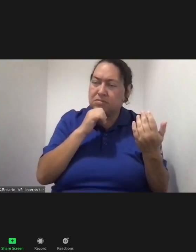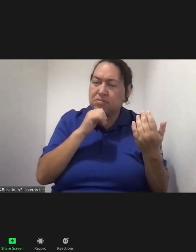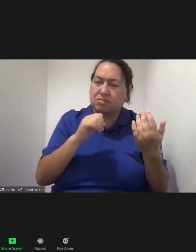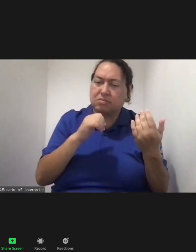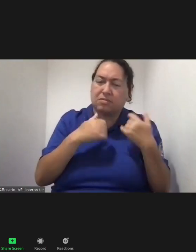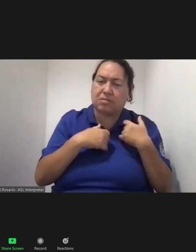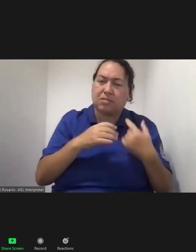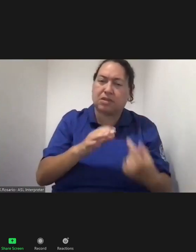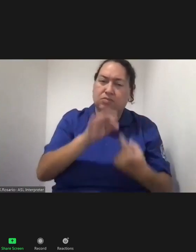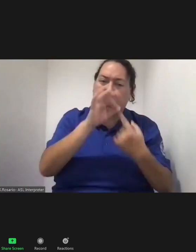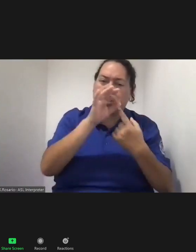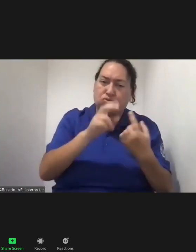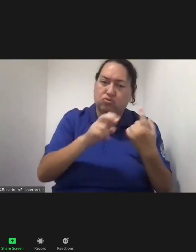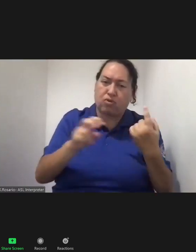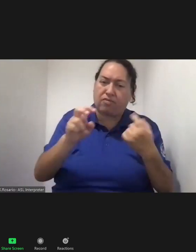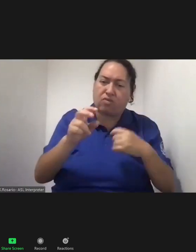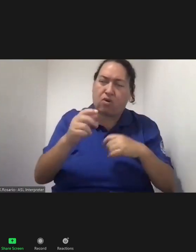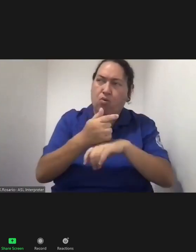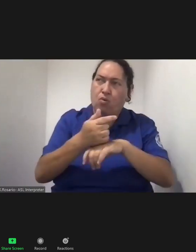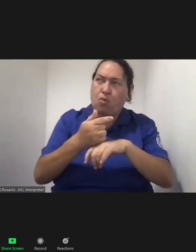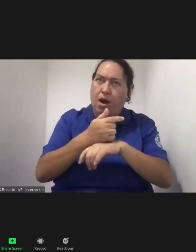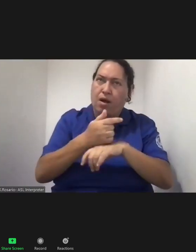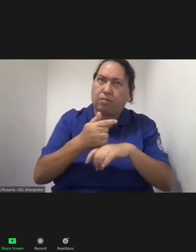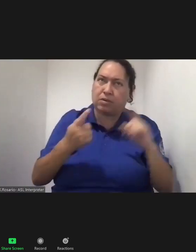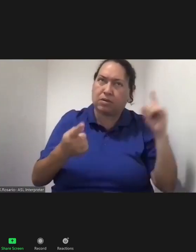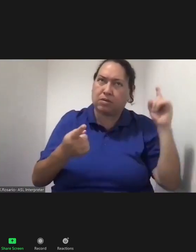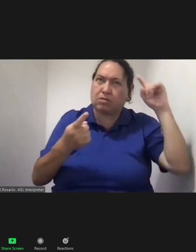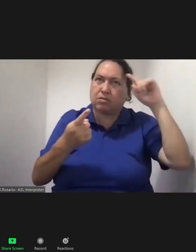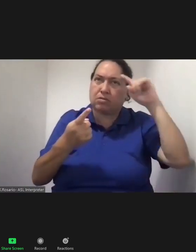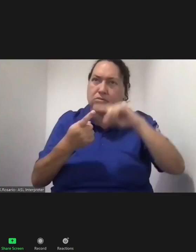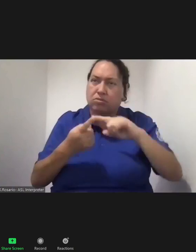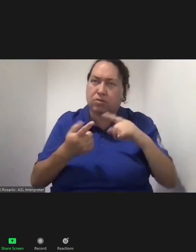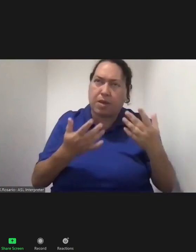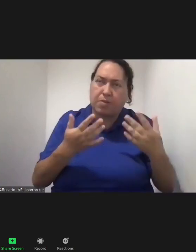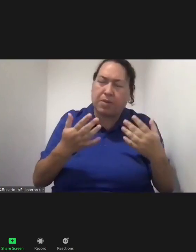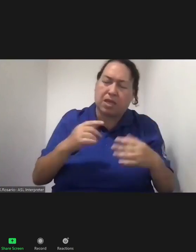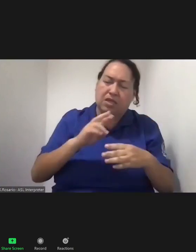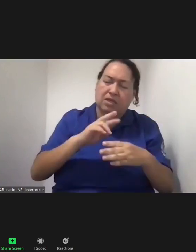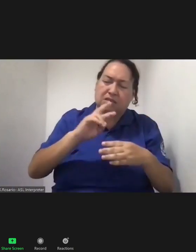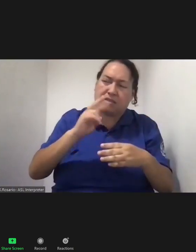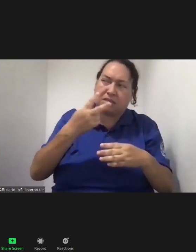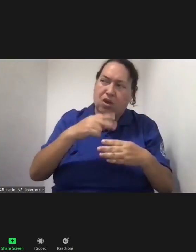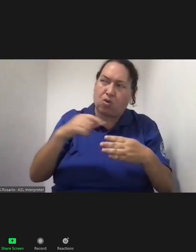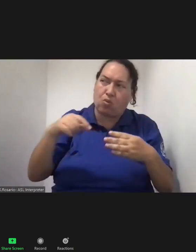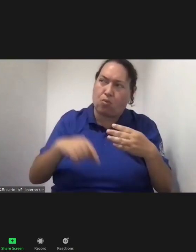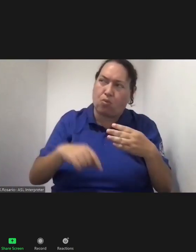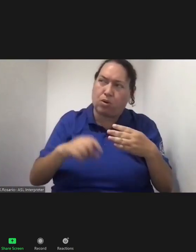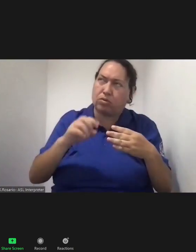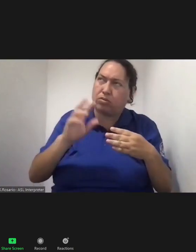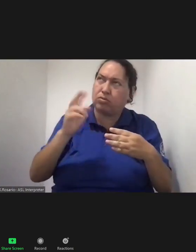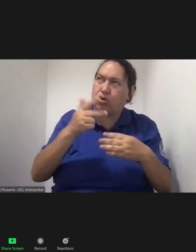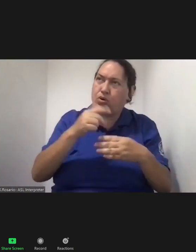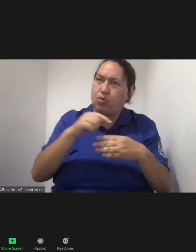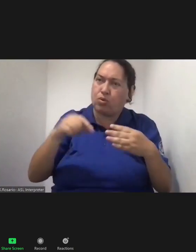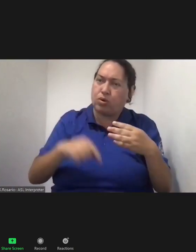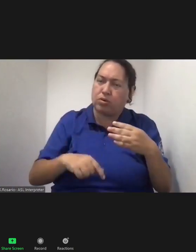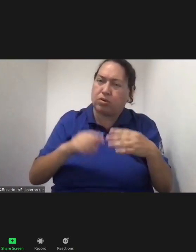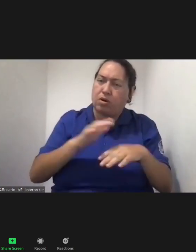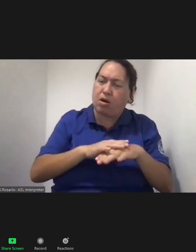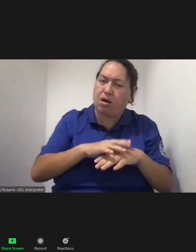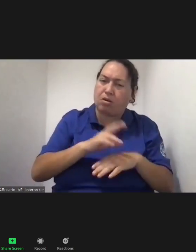Guam until the second or third quarter of 2022.